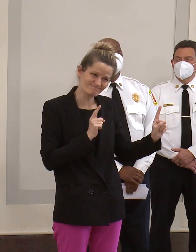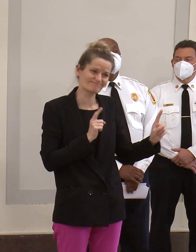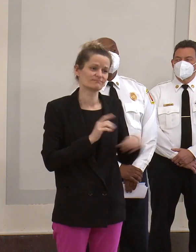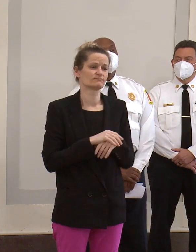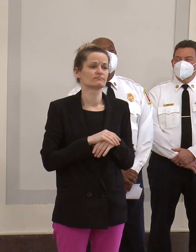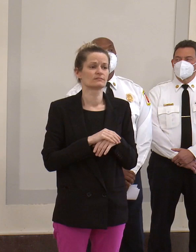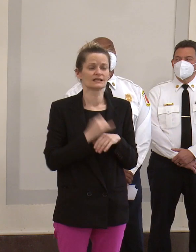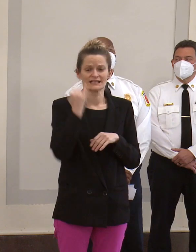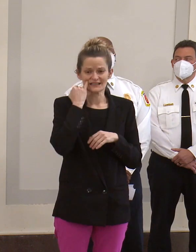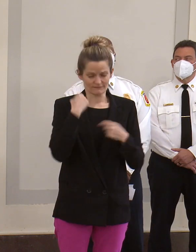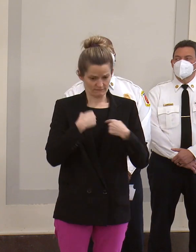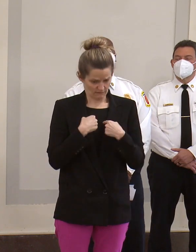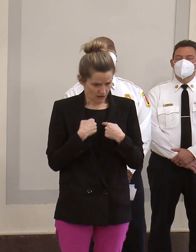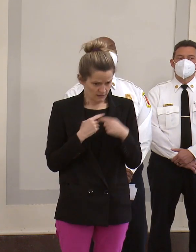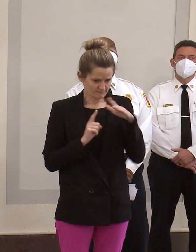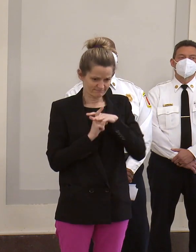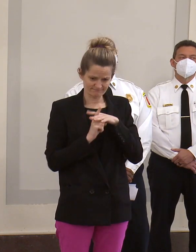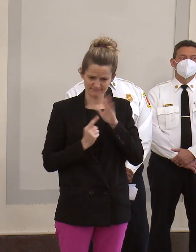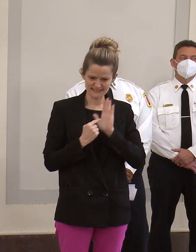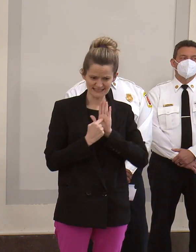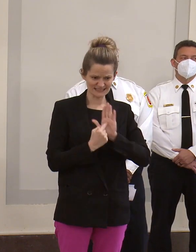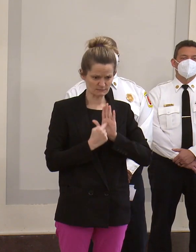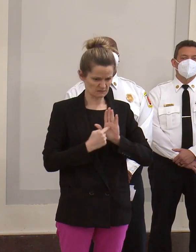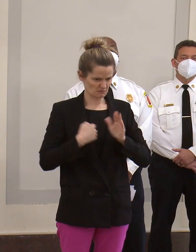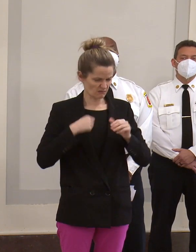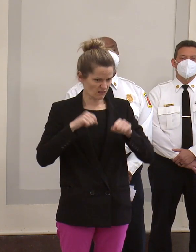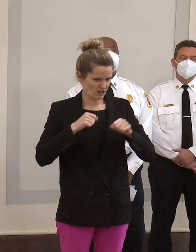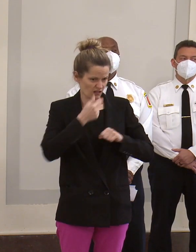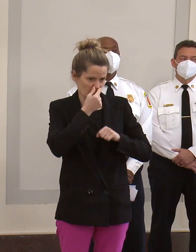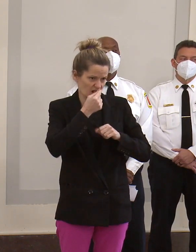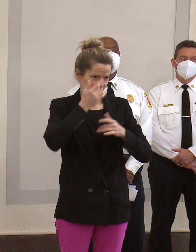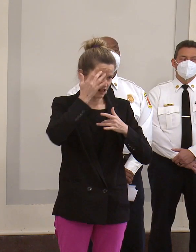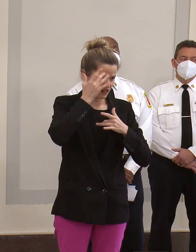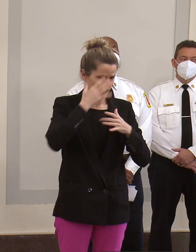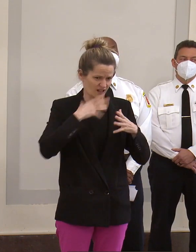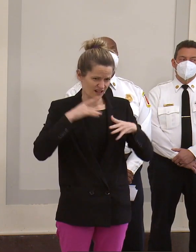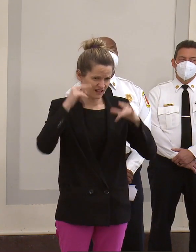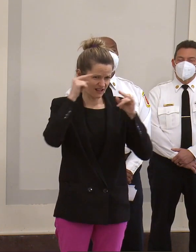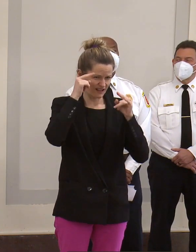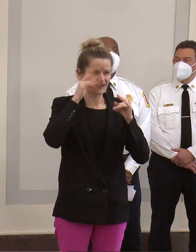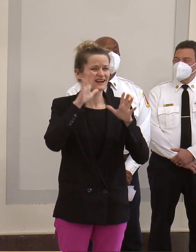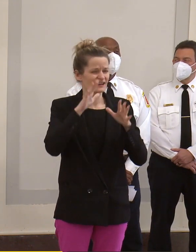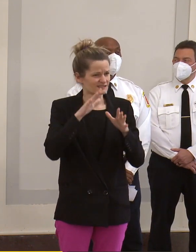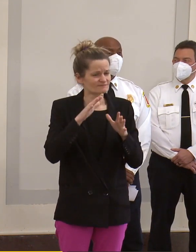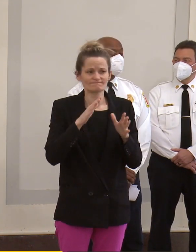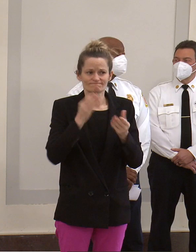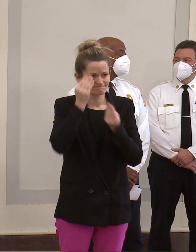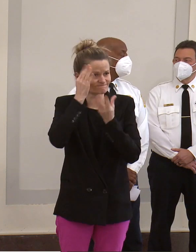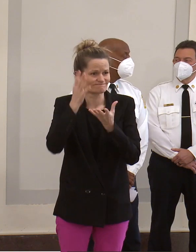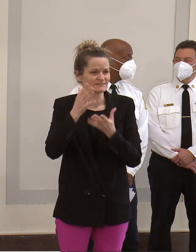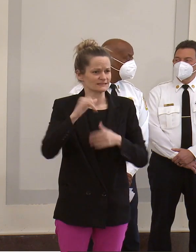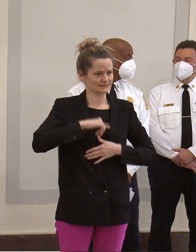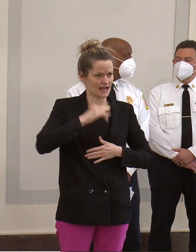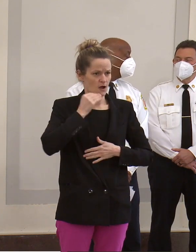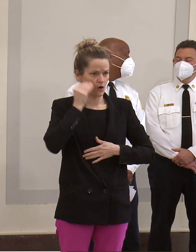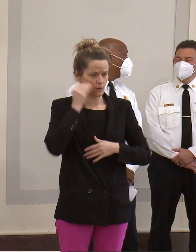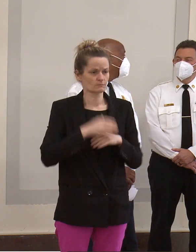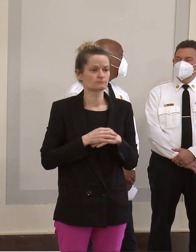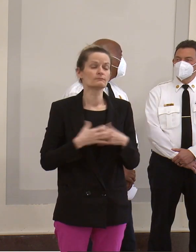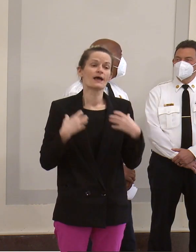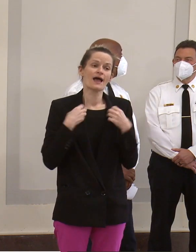symptoms, get tested, even if you're fully vaccinated. The health department also provides mobile testing at sites across the